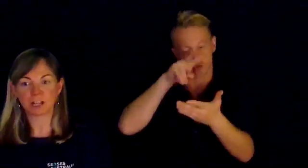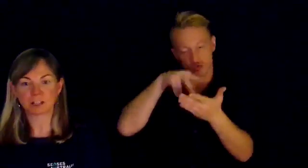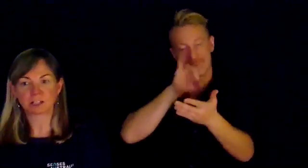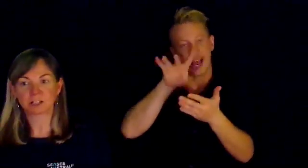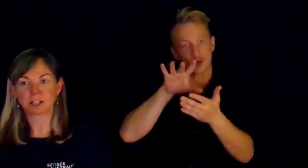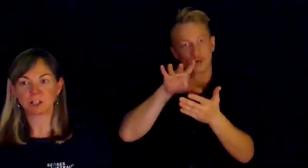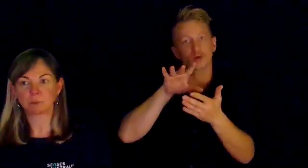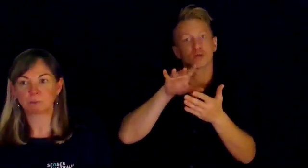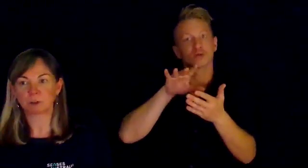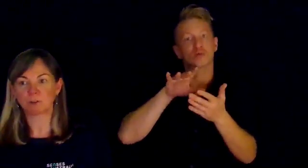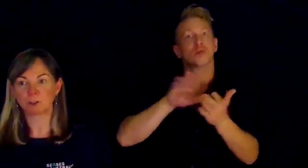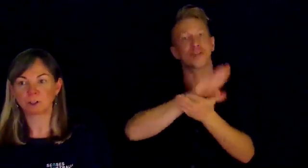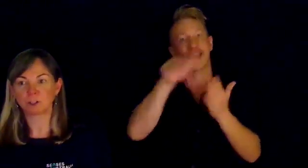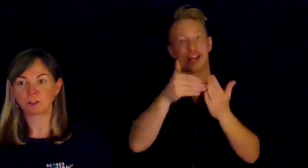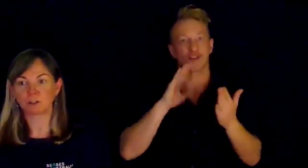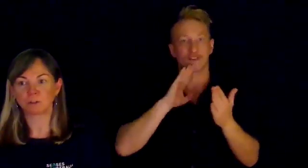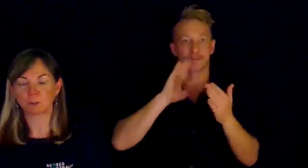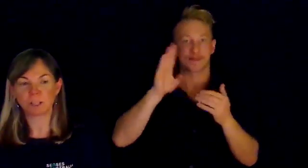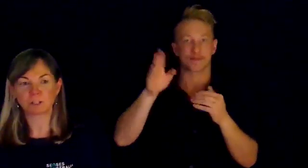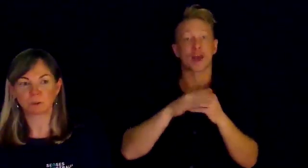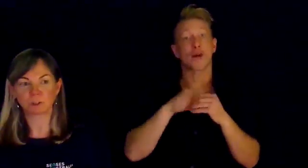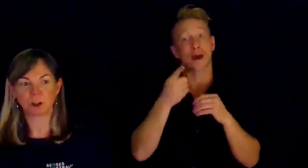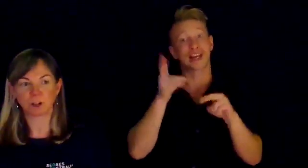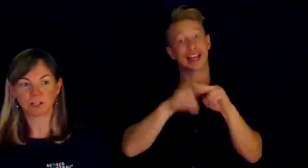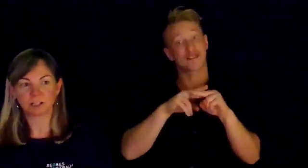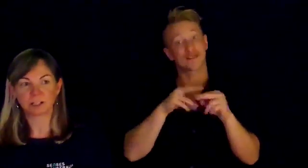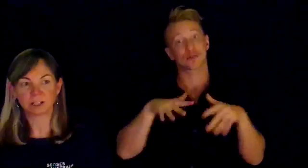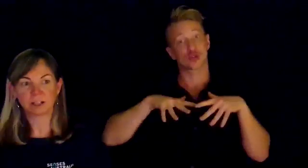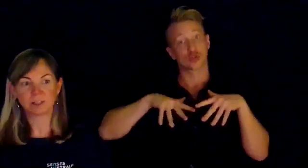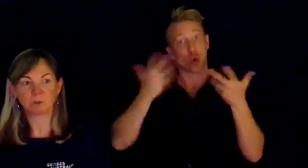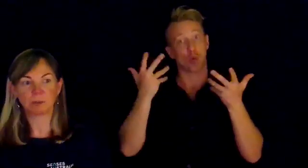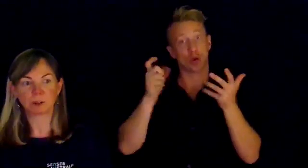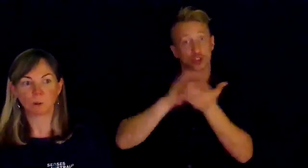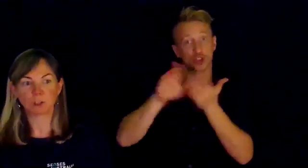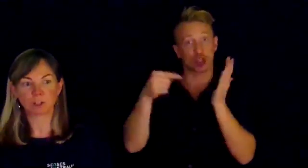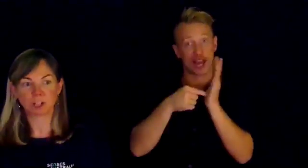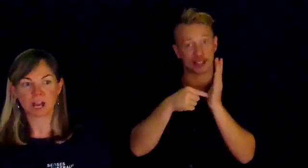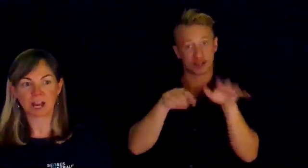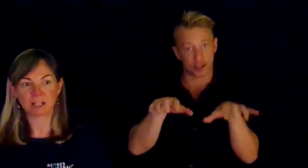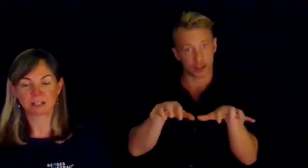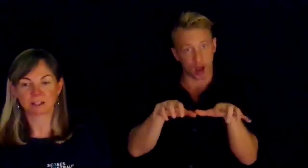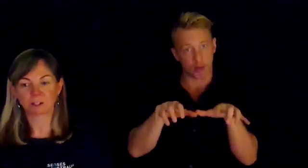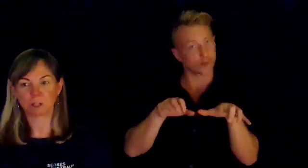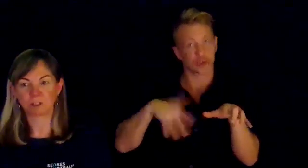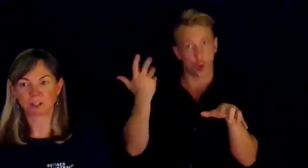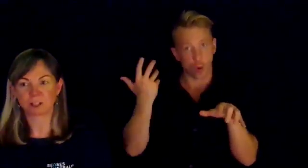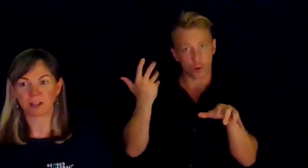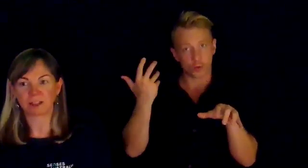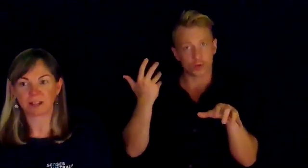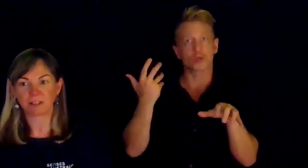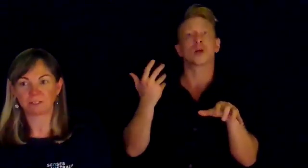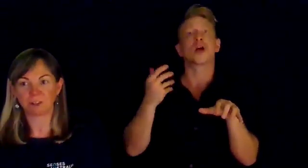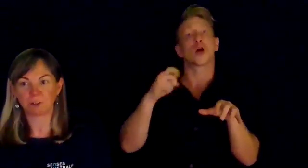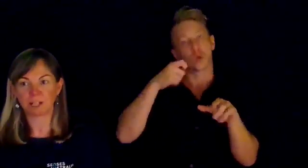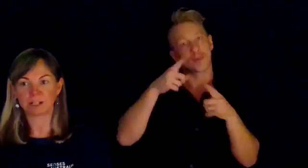the chat and you would prefer to use your voice or sign, there will be an option to ask questions